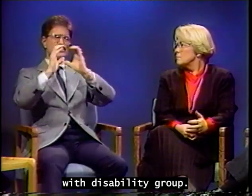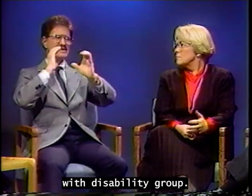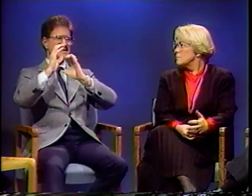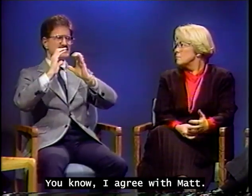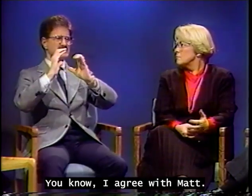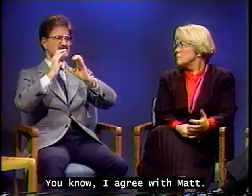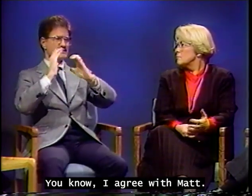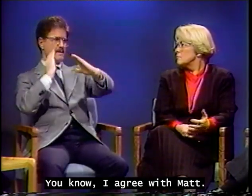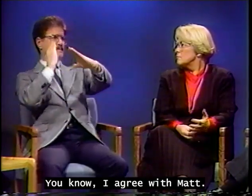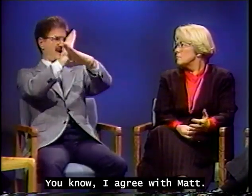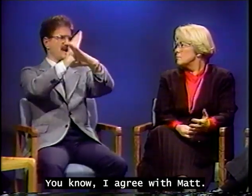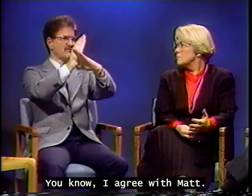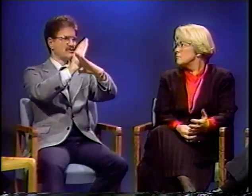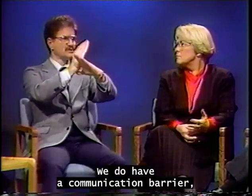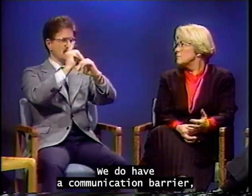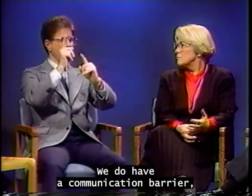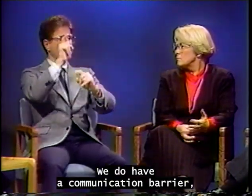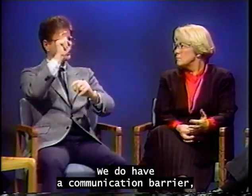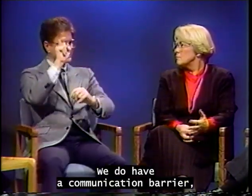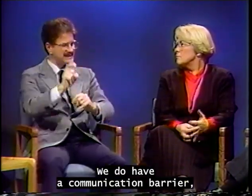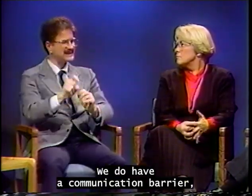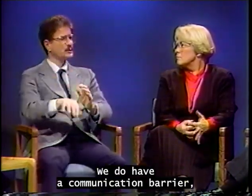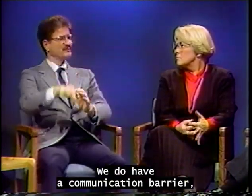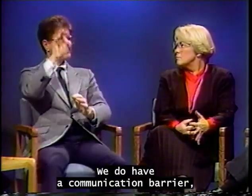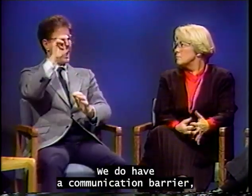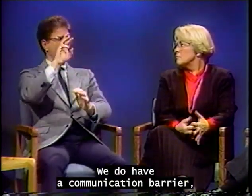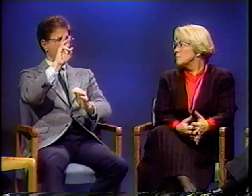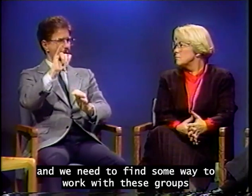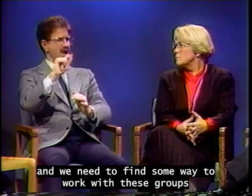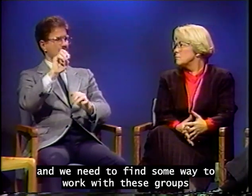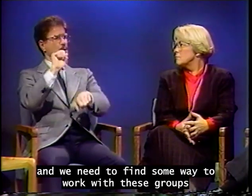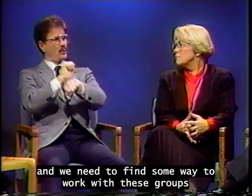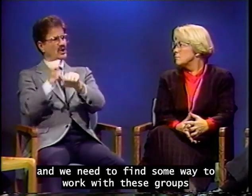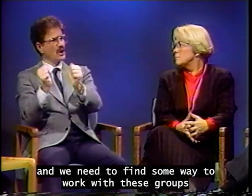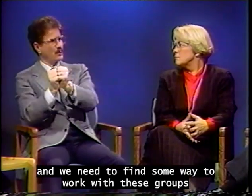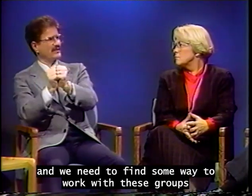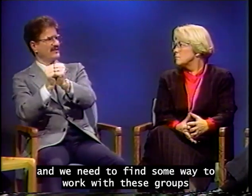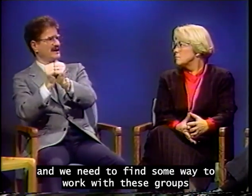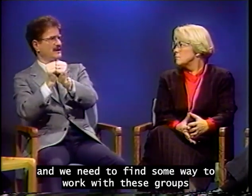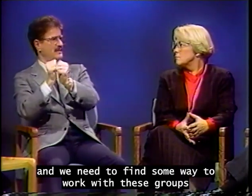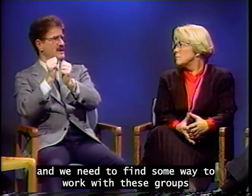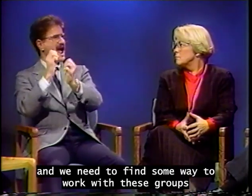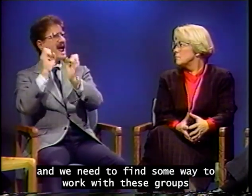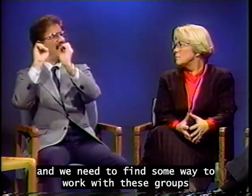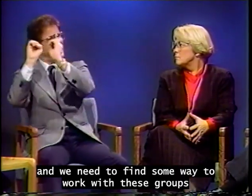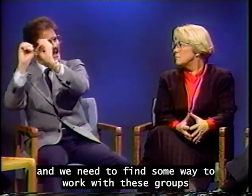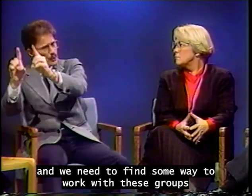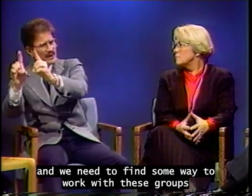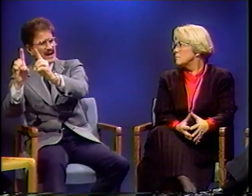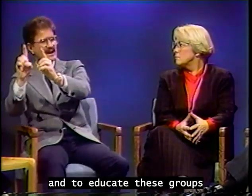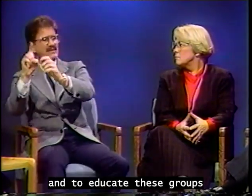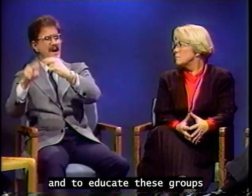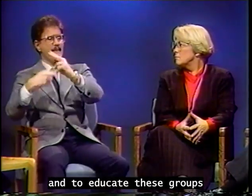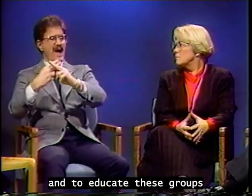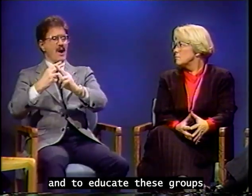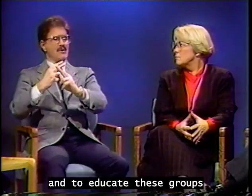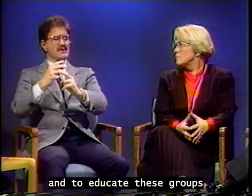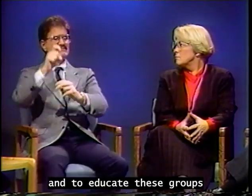You know, I agree with Matt, we do have a communication barrier. And we need to find some way to work with these groups and to educate these